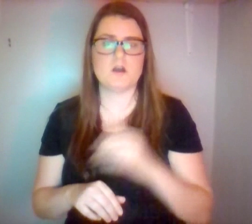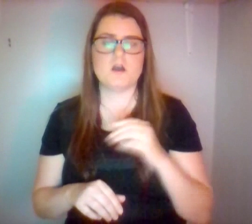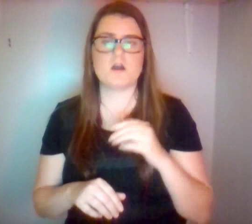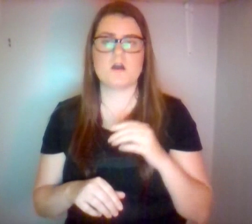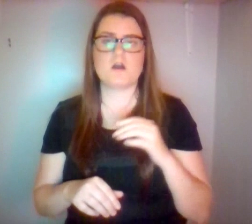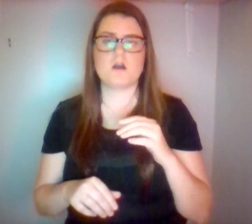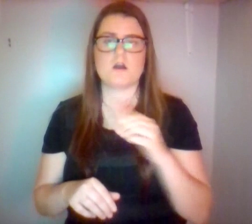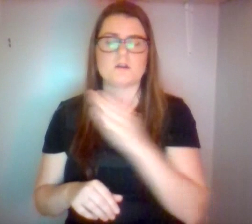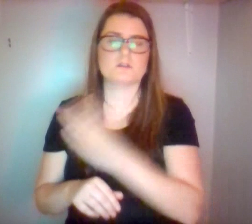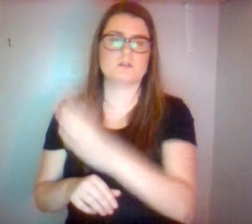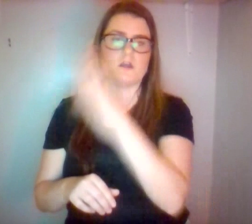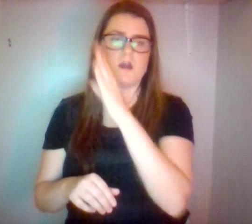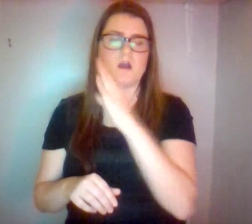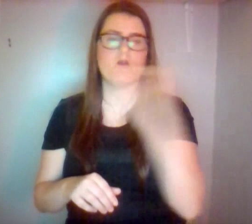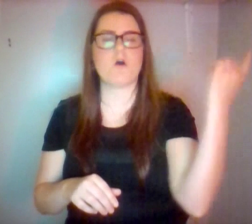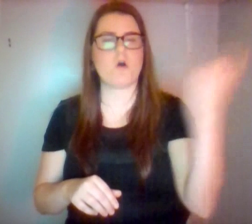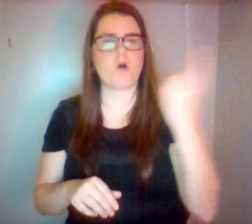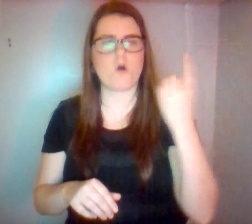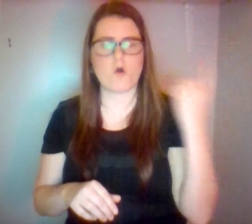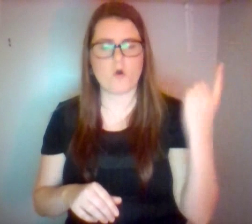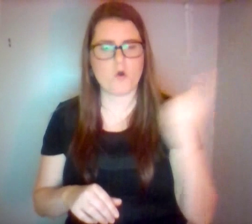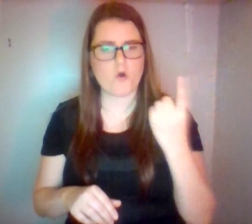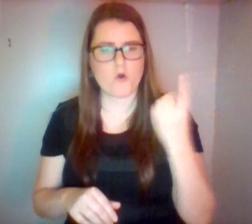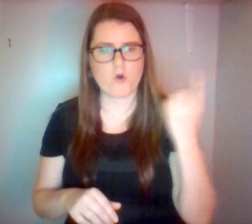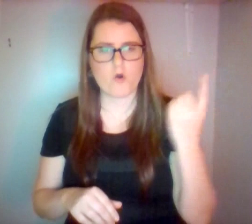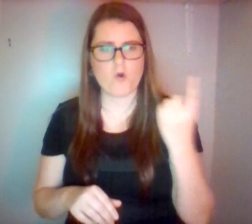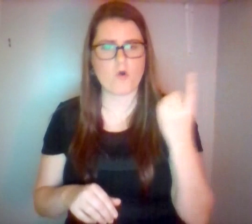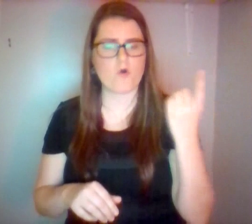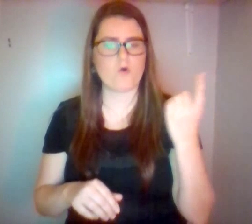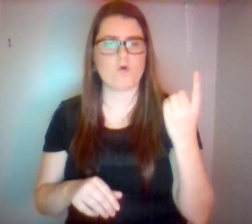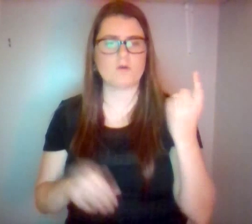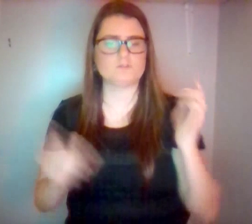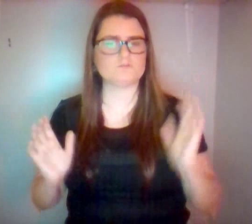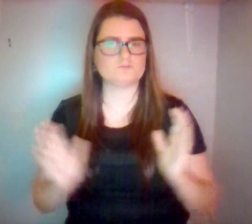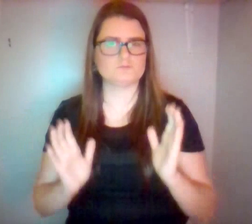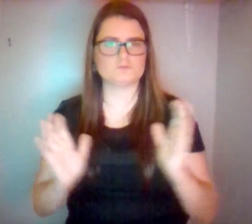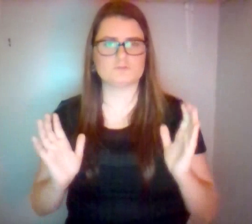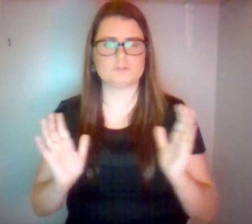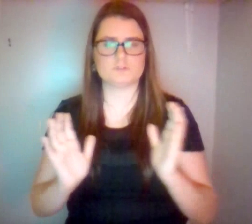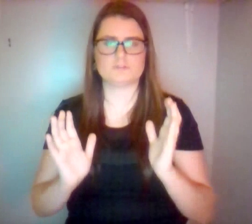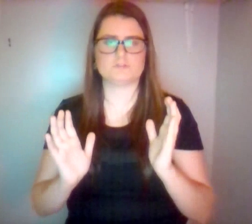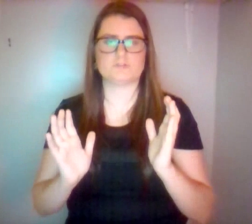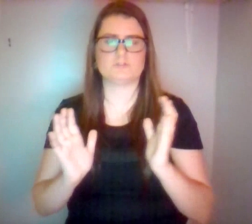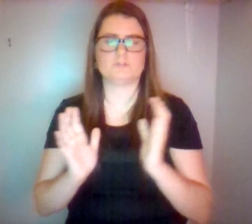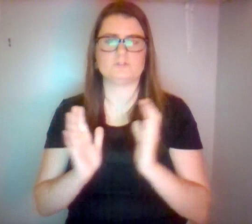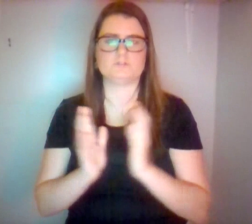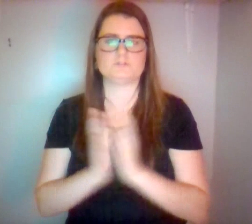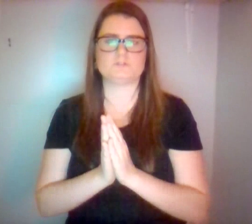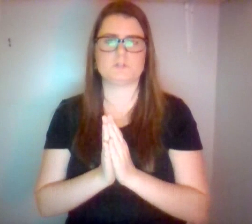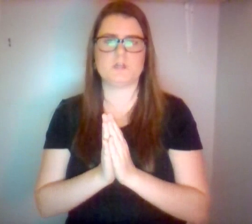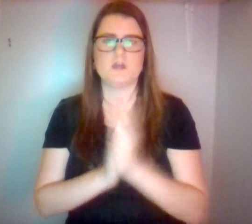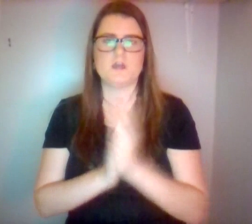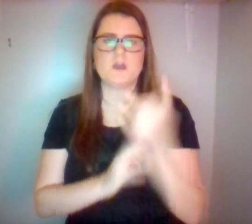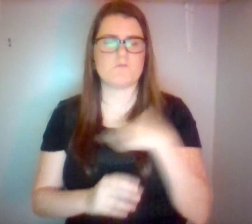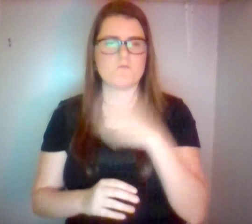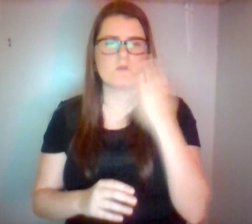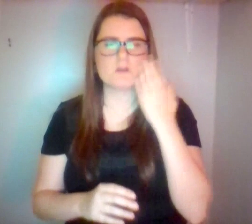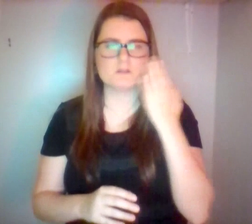glory. Philippians 4:19. Or God is able to make all grace abound to you, so that having all sufficiency in all things at all